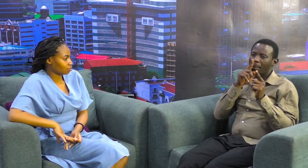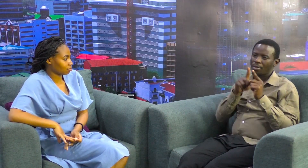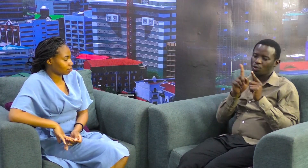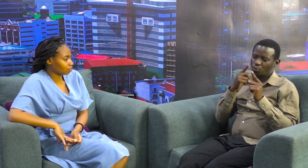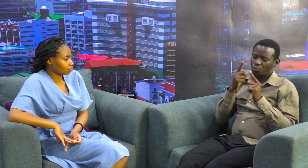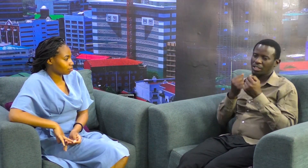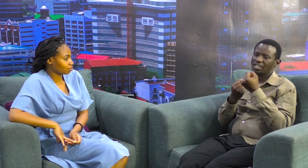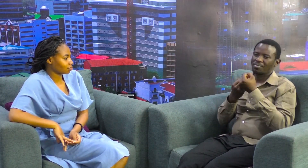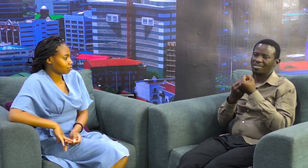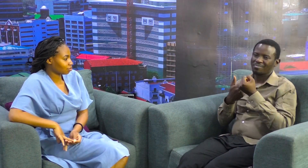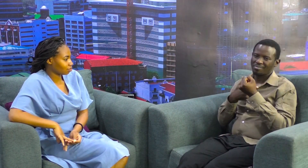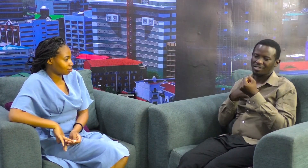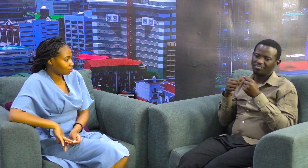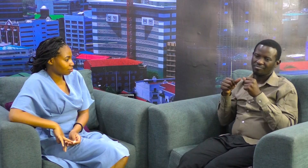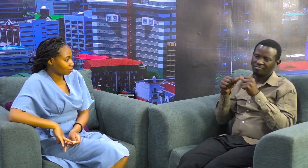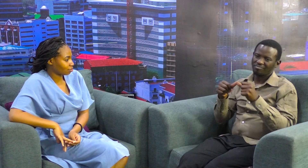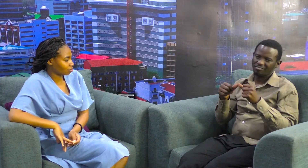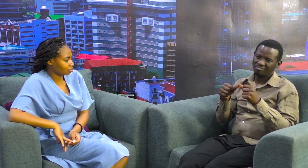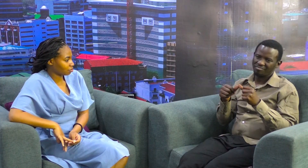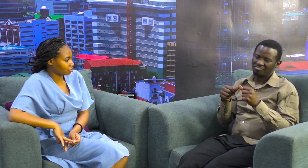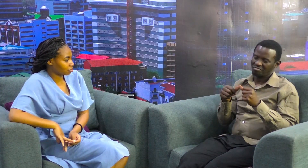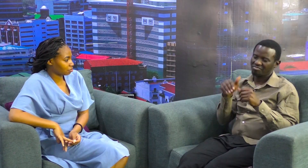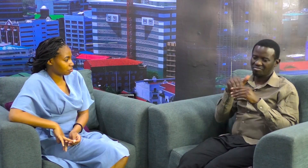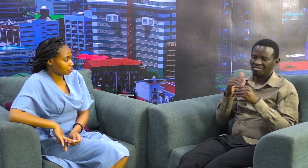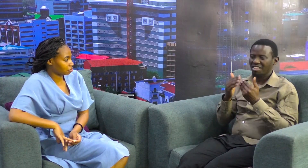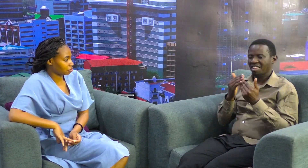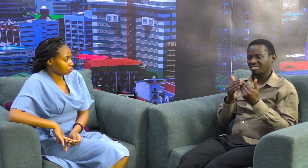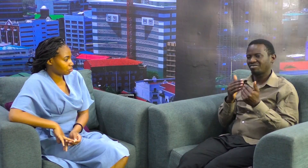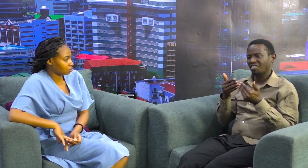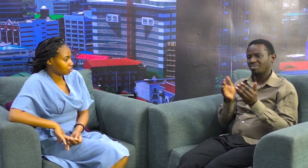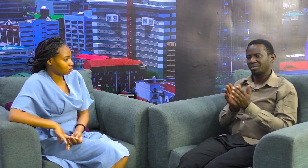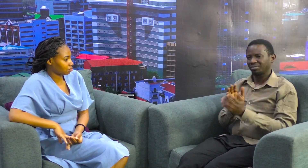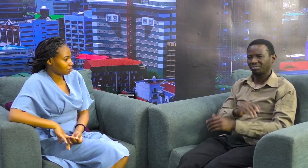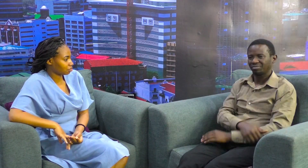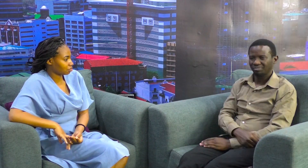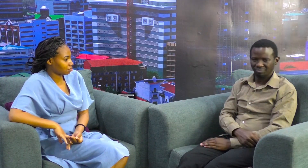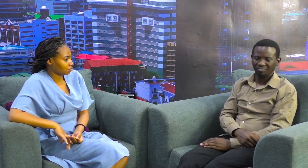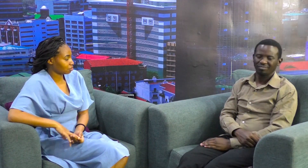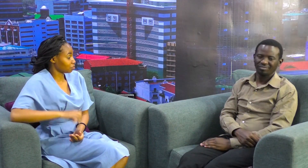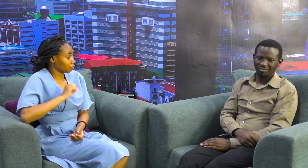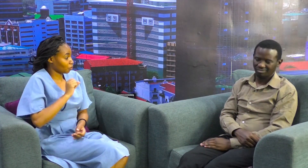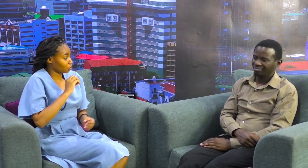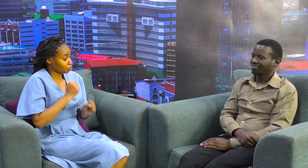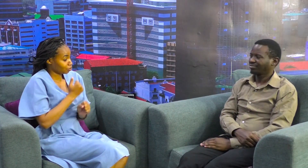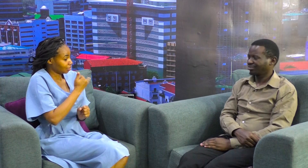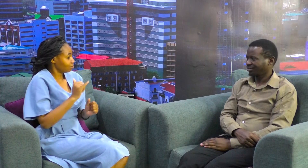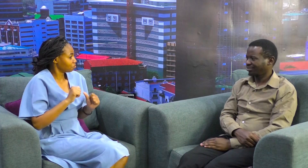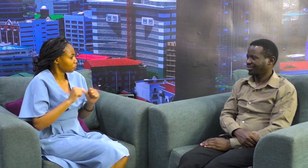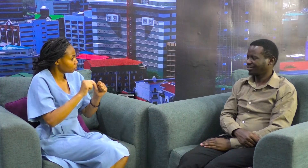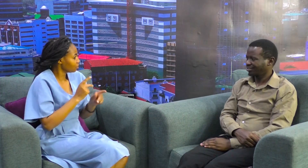With my other sisters and brothers, they used to support me to continue with my education, and they also cared for me.